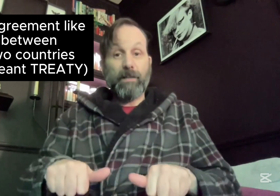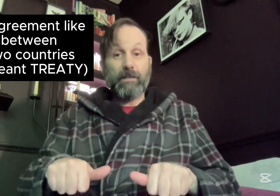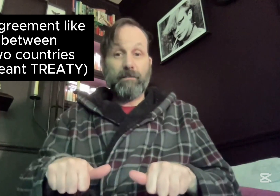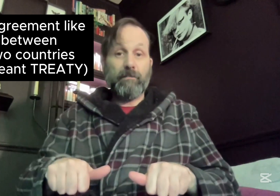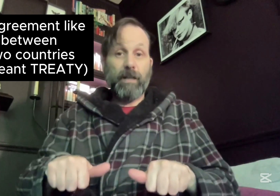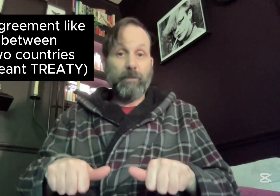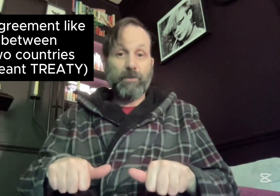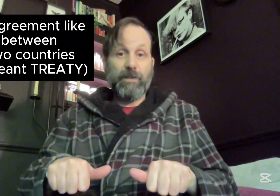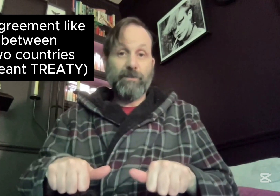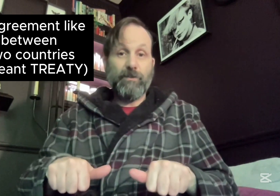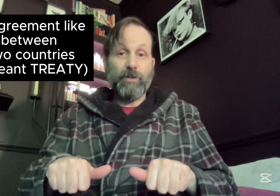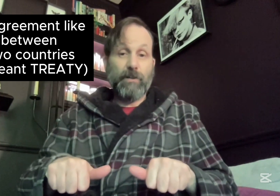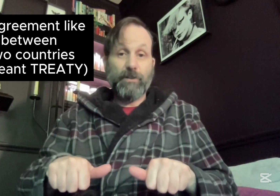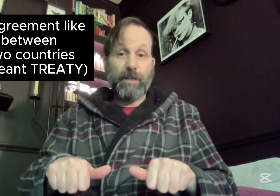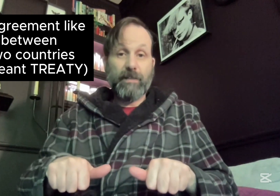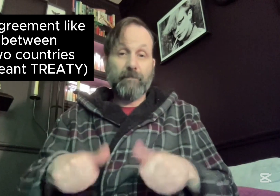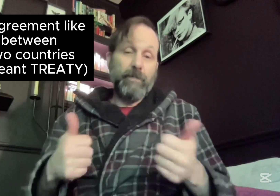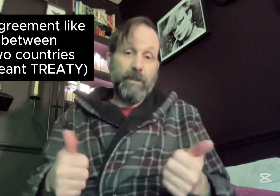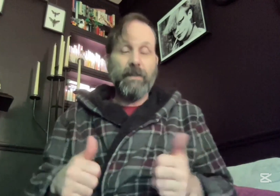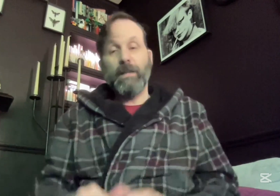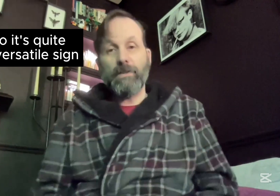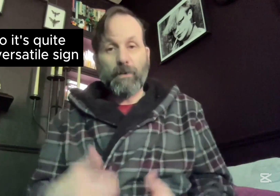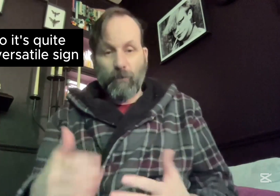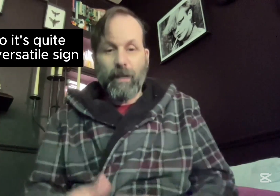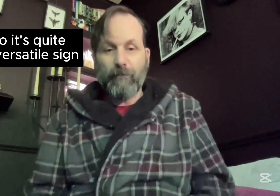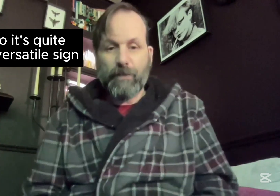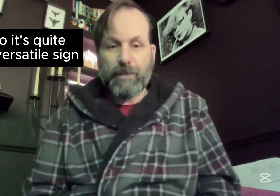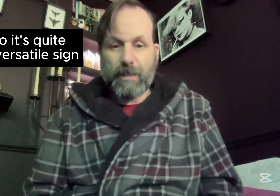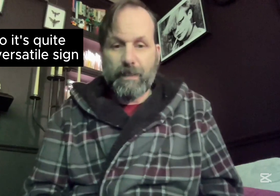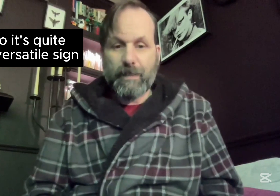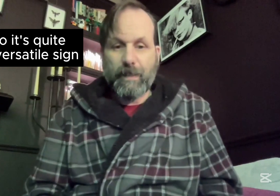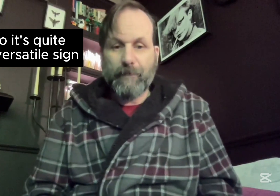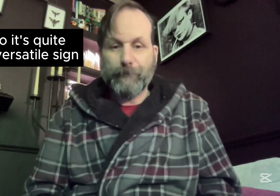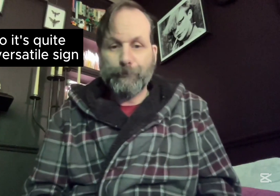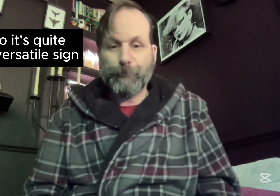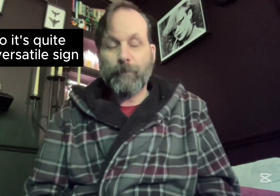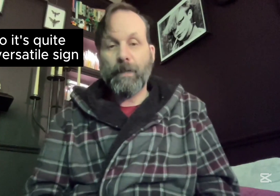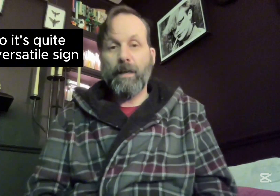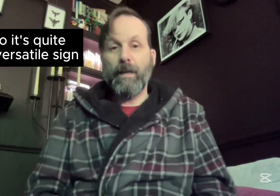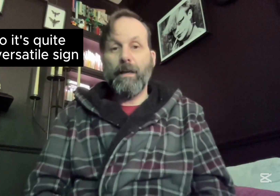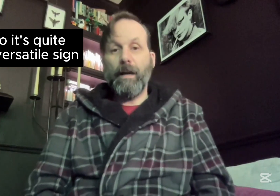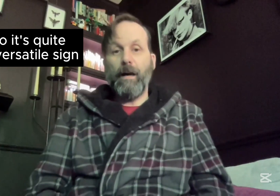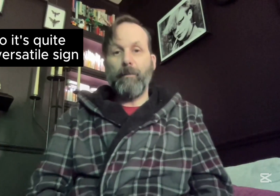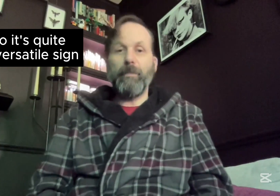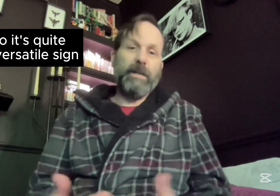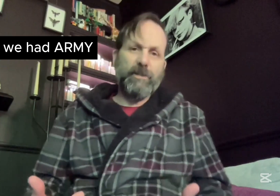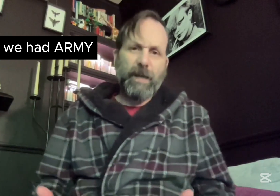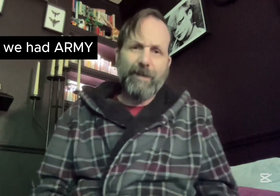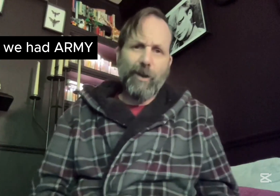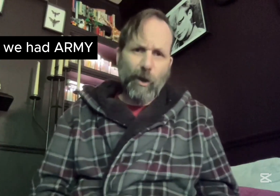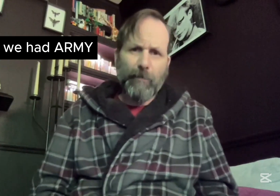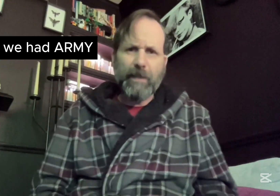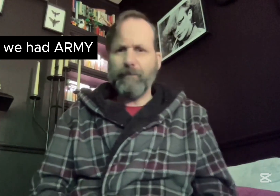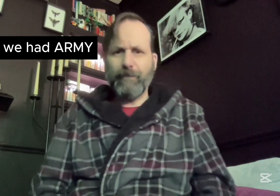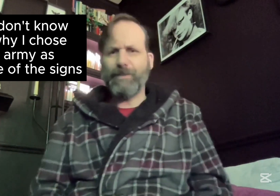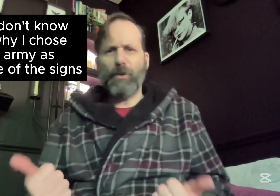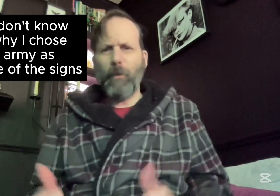agreement, like between two countries. So it's quite a versatile sign. Next we had army. I don't know